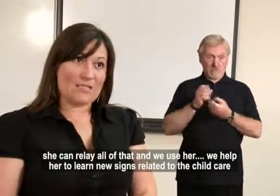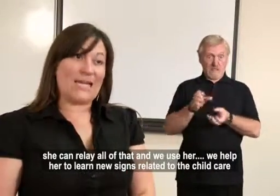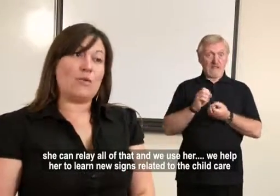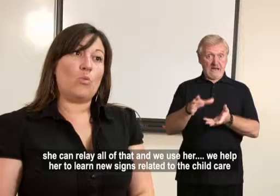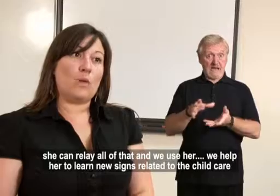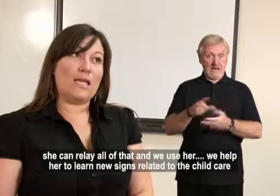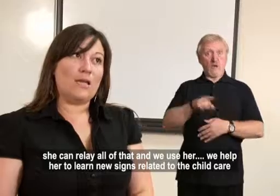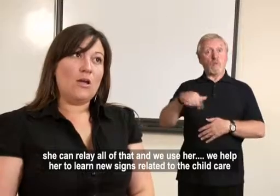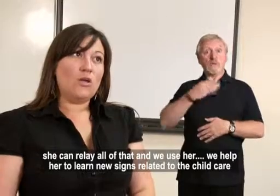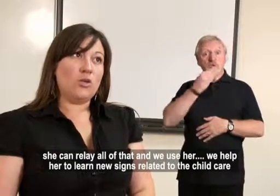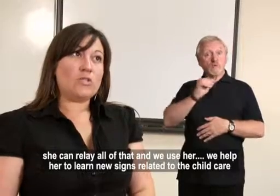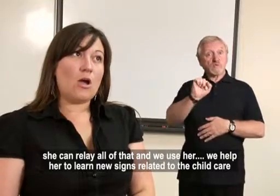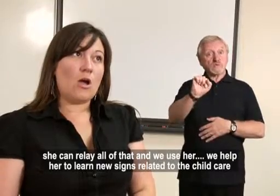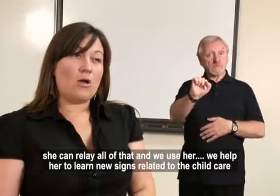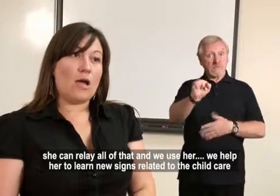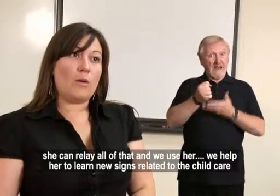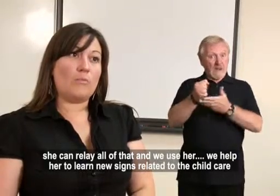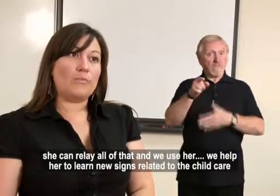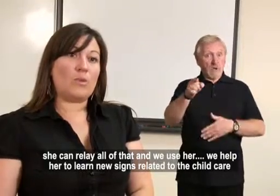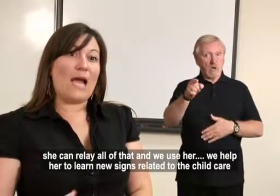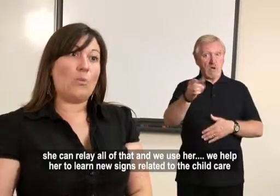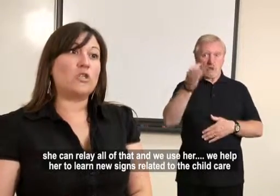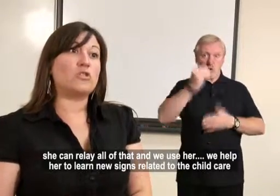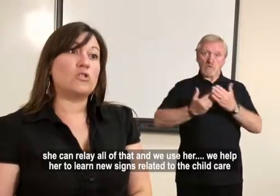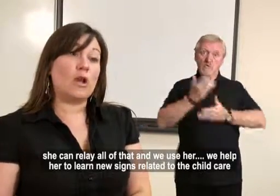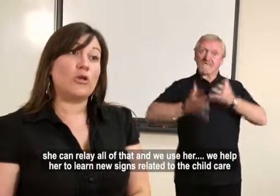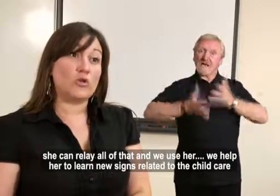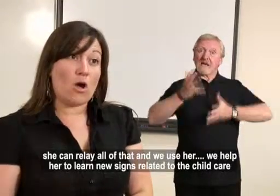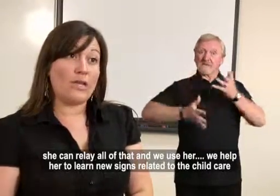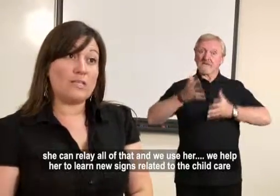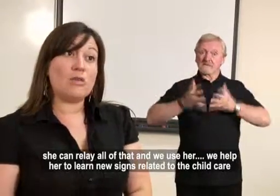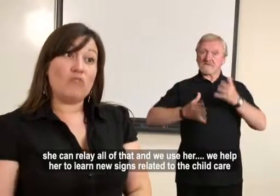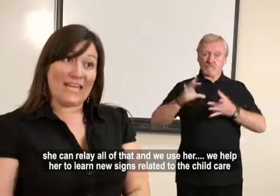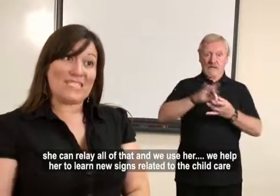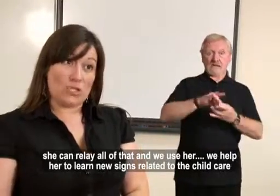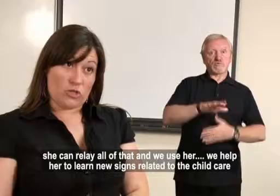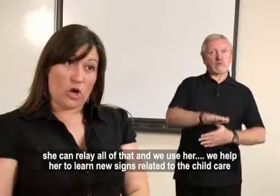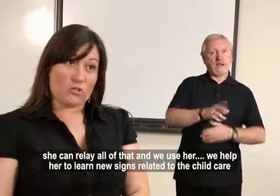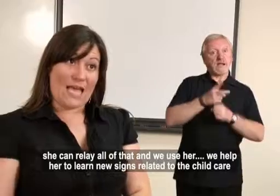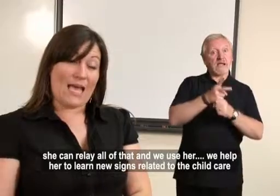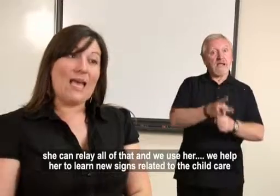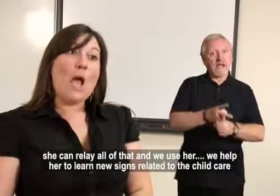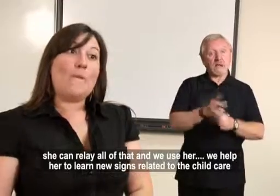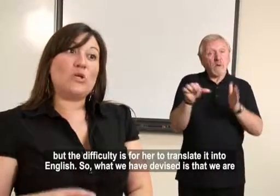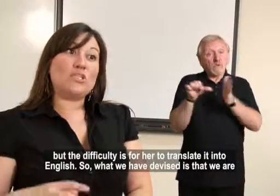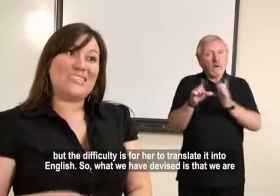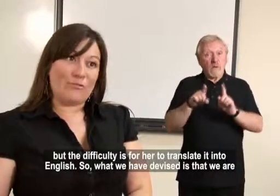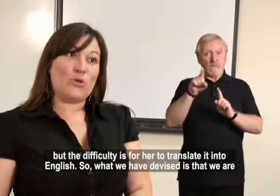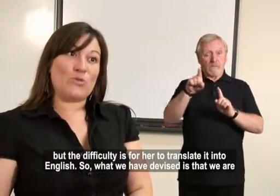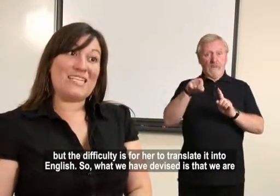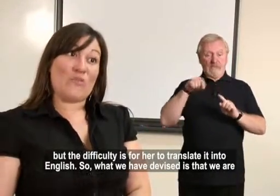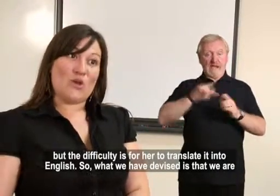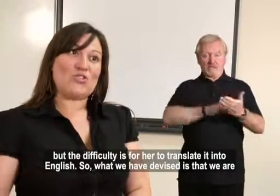of that, and we use her, we help her to learn new signs related to the childcare, but